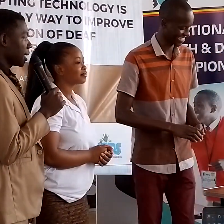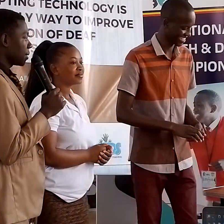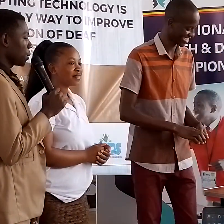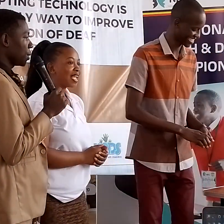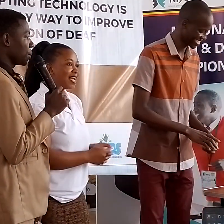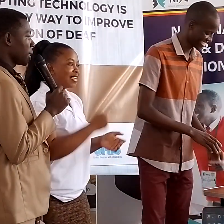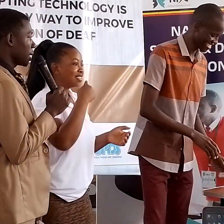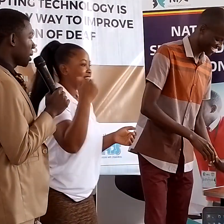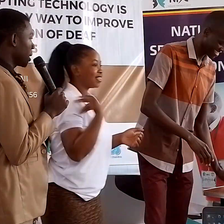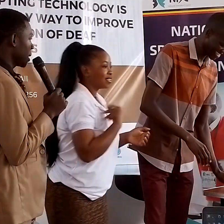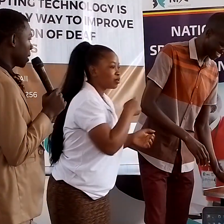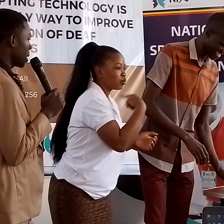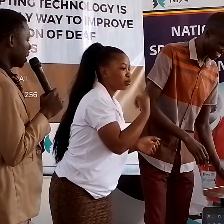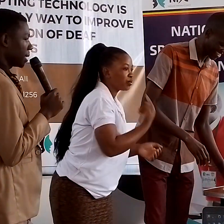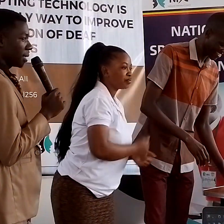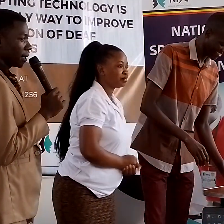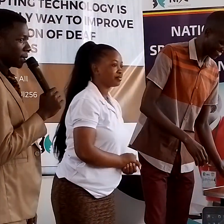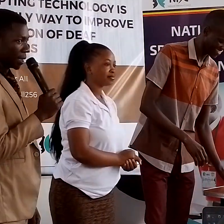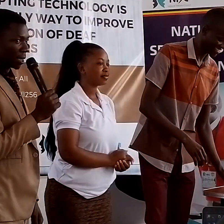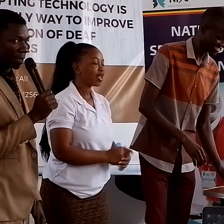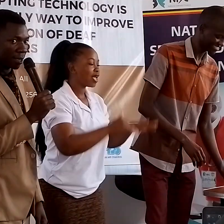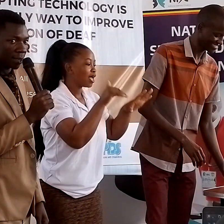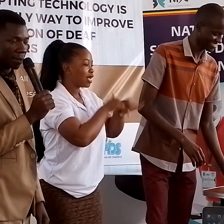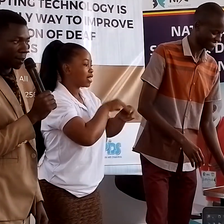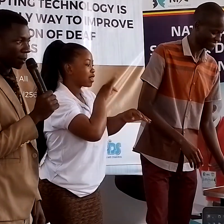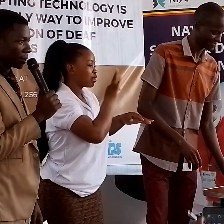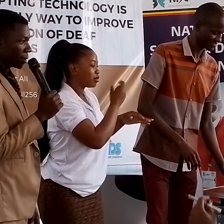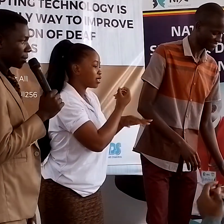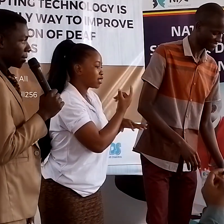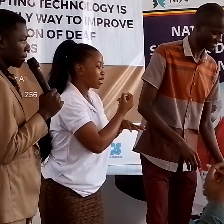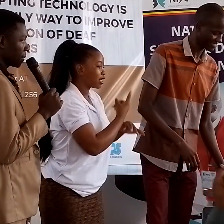Just tell us who you are in 3 seconds.